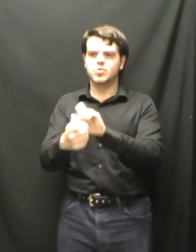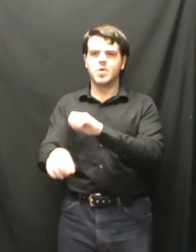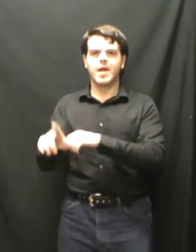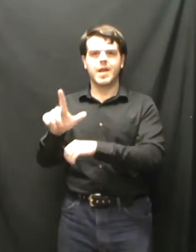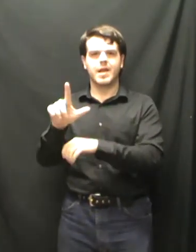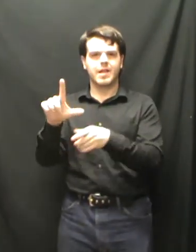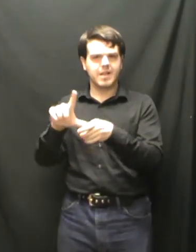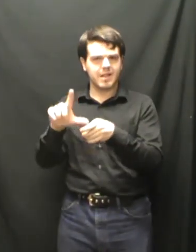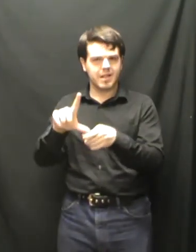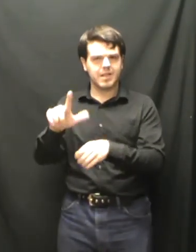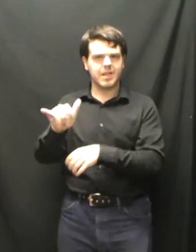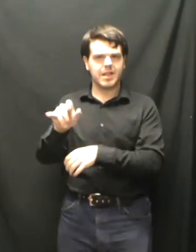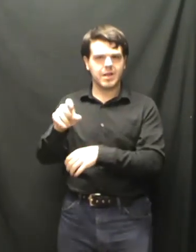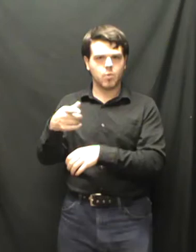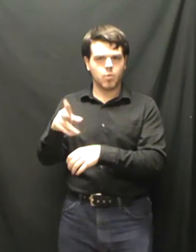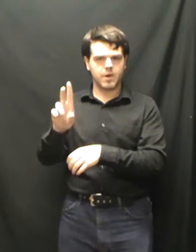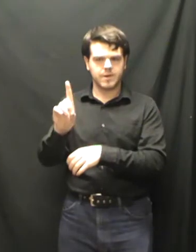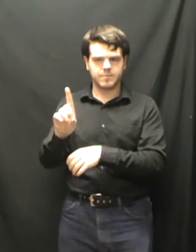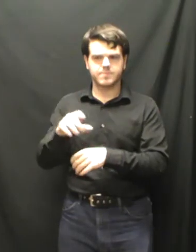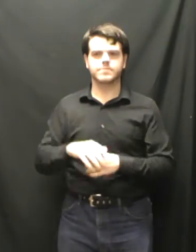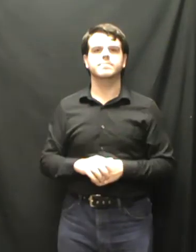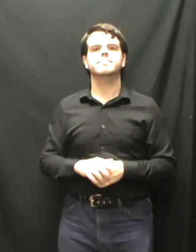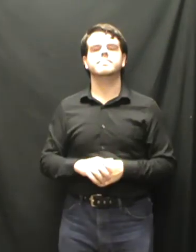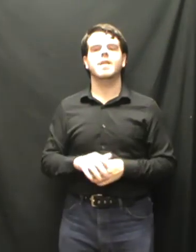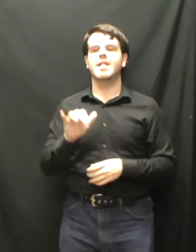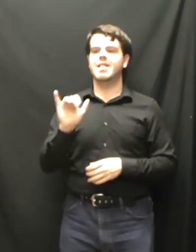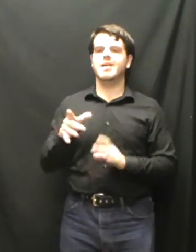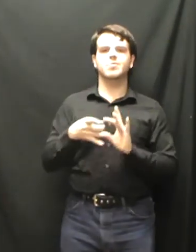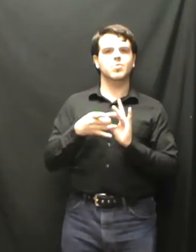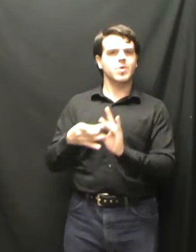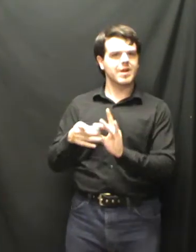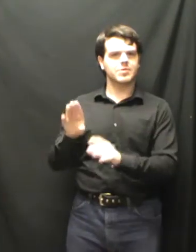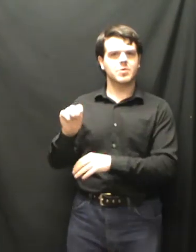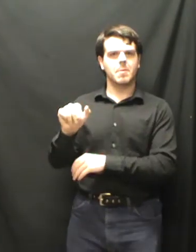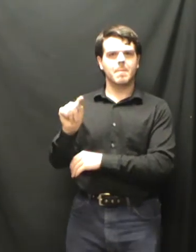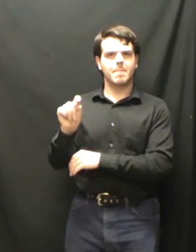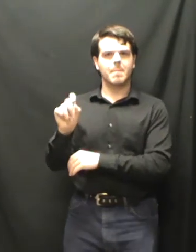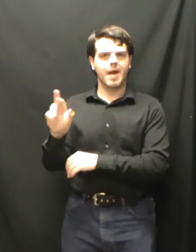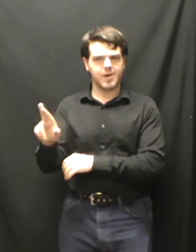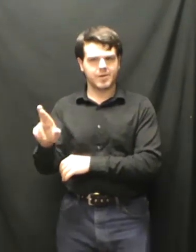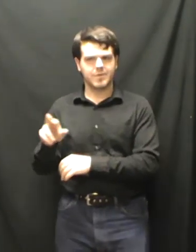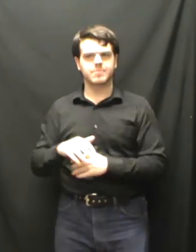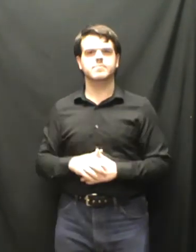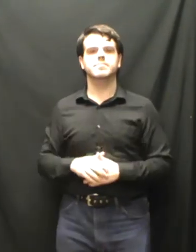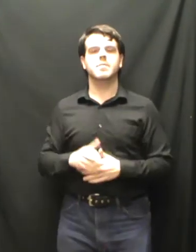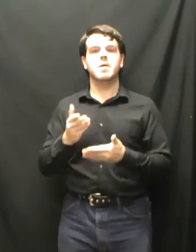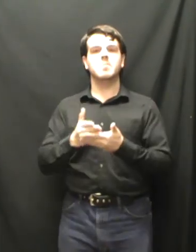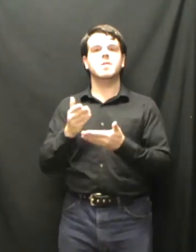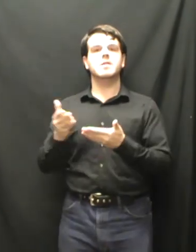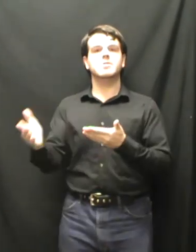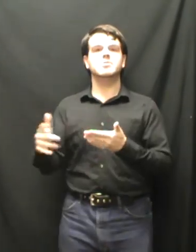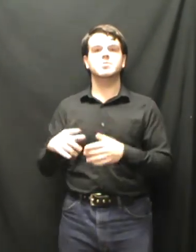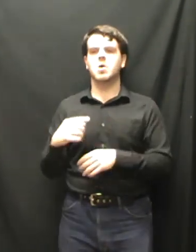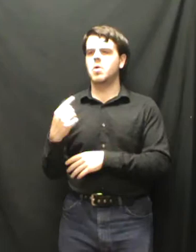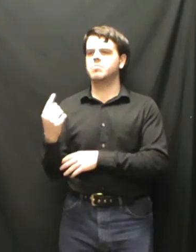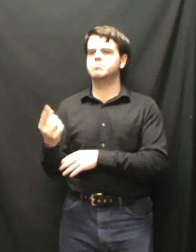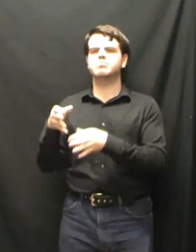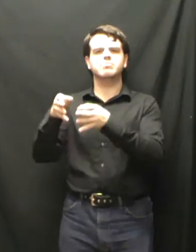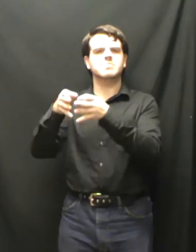of materials, and of matter in particular. Materials and matter. Materials are just a form of matter that's put